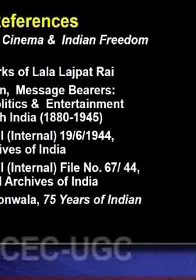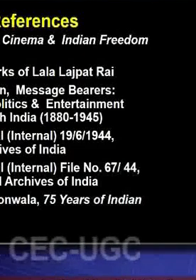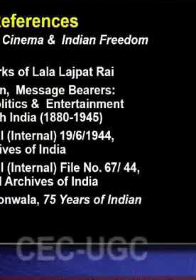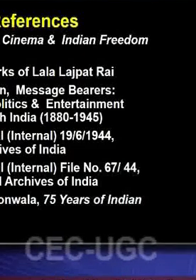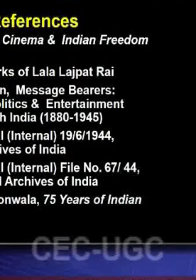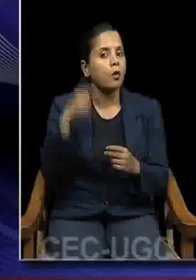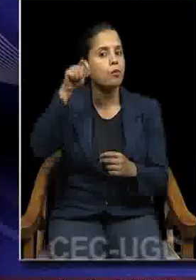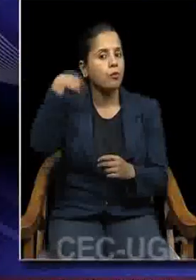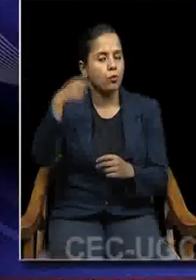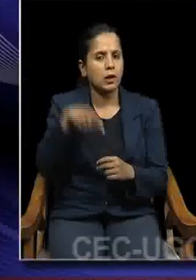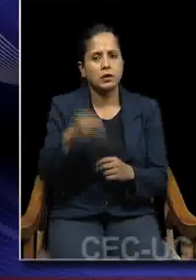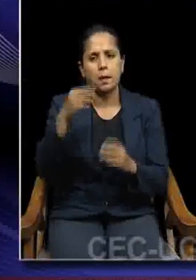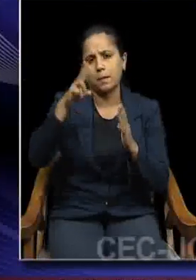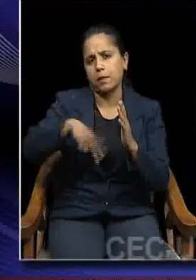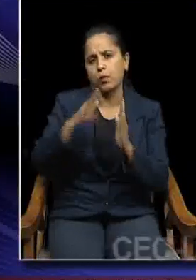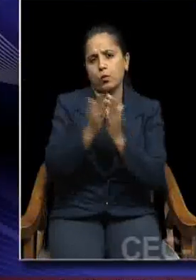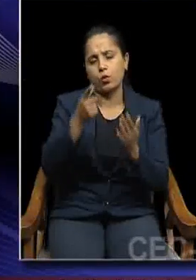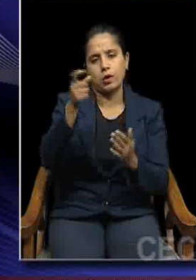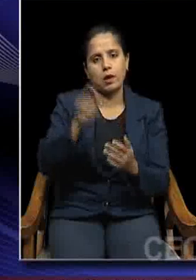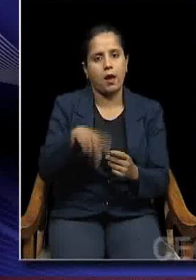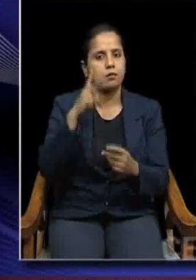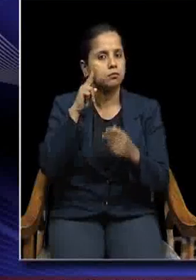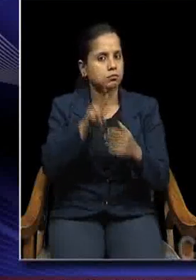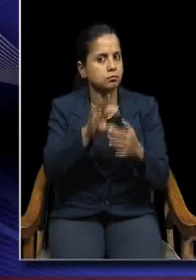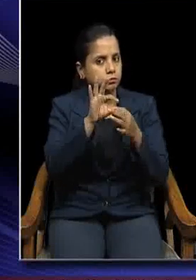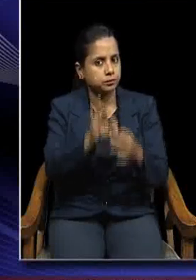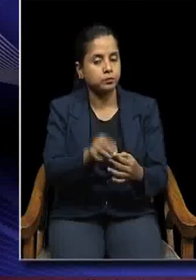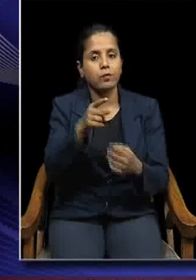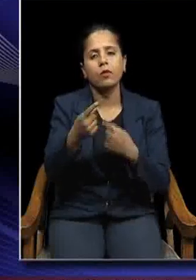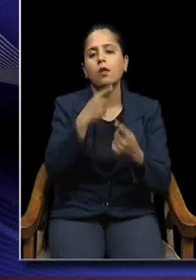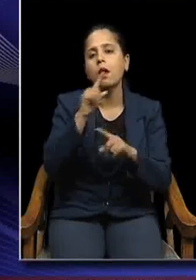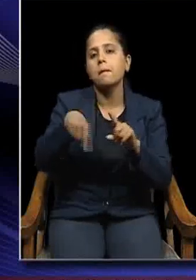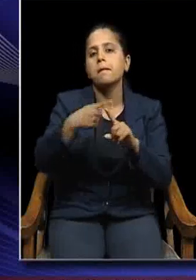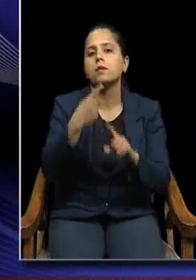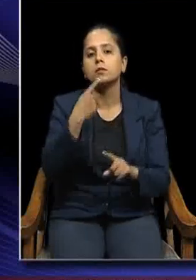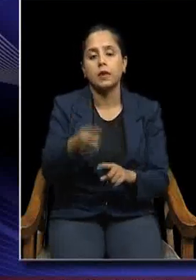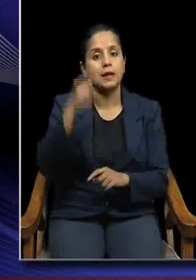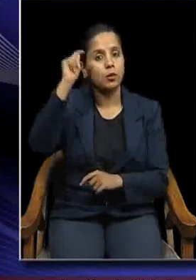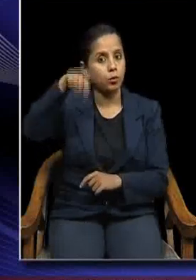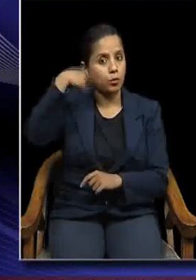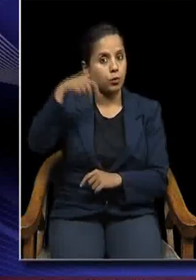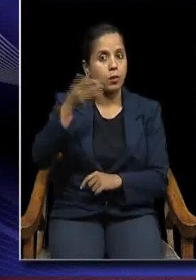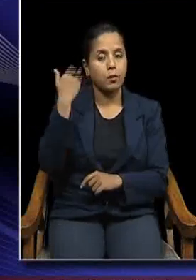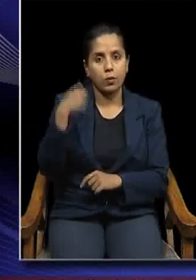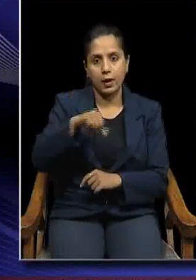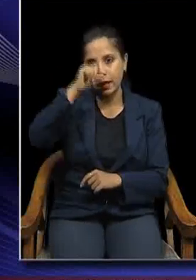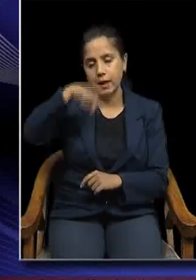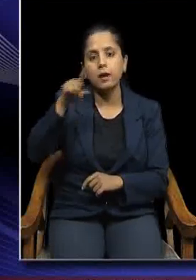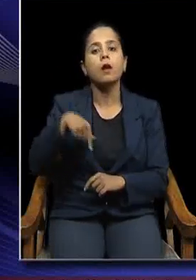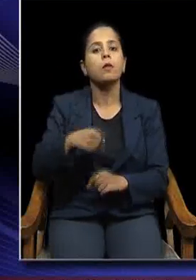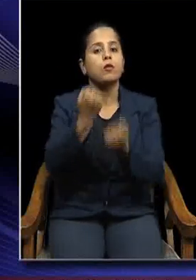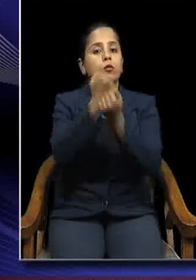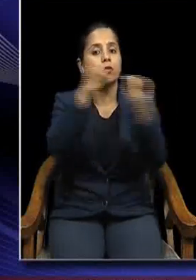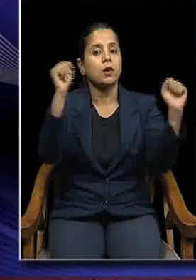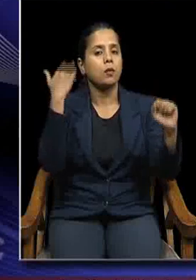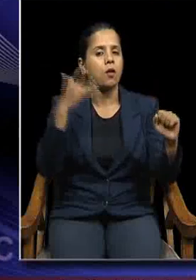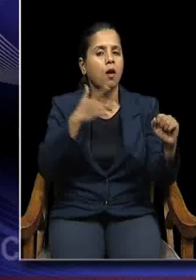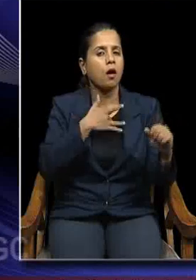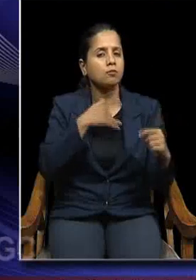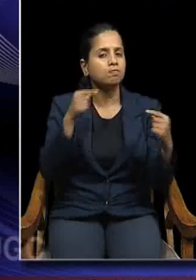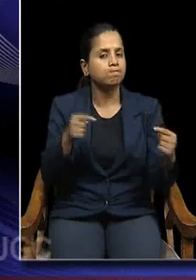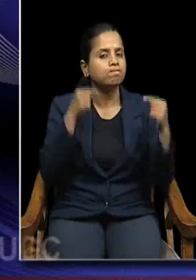readings which one can refer when one is talking about cinema and the Indian freedom struggle. And we